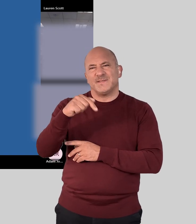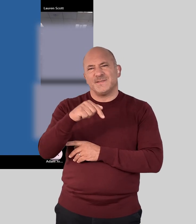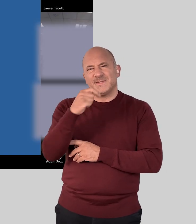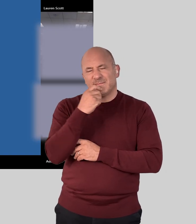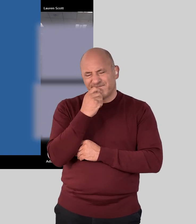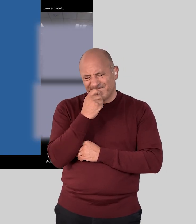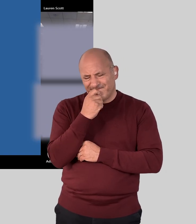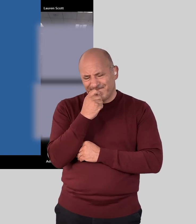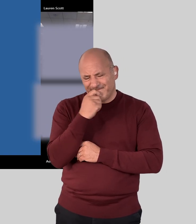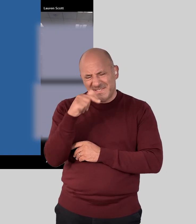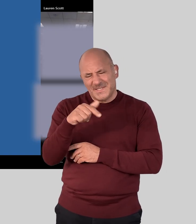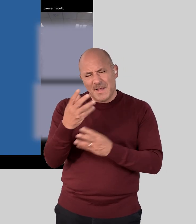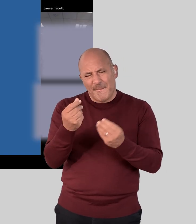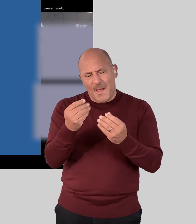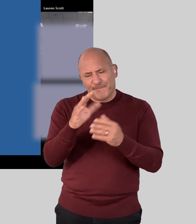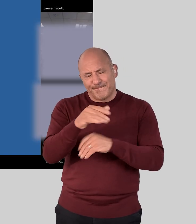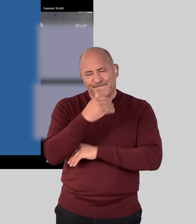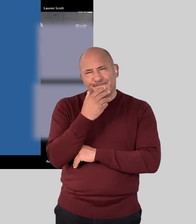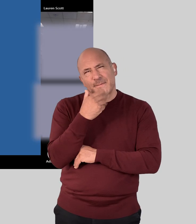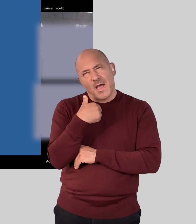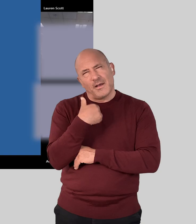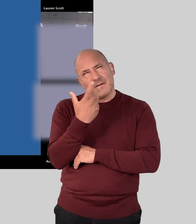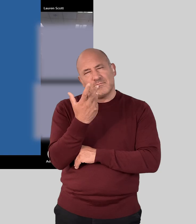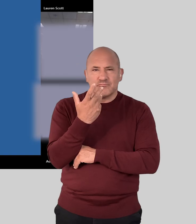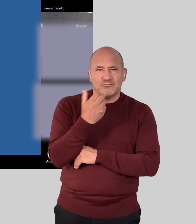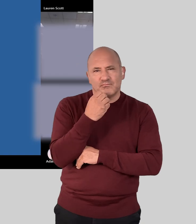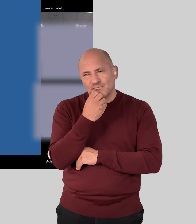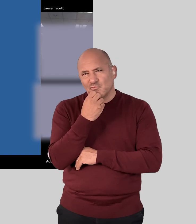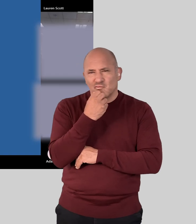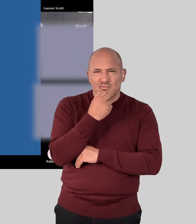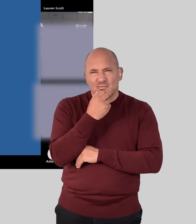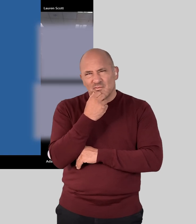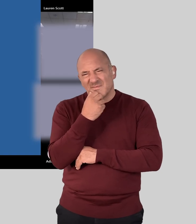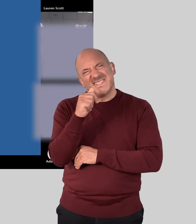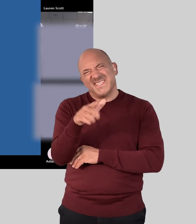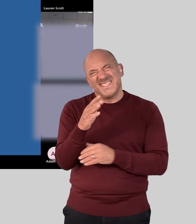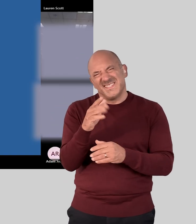Hey, Yes. beautiful people. This is something that I find,